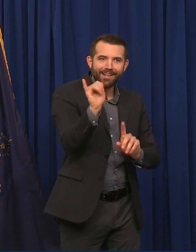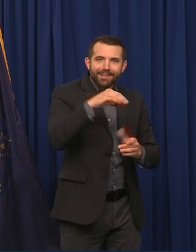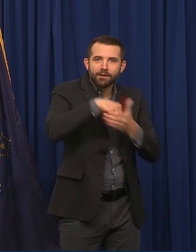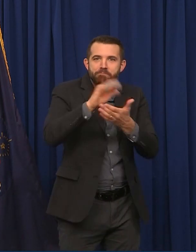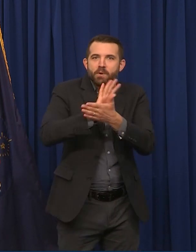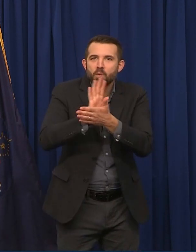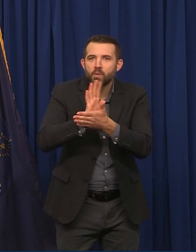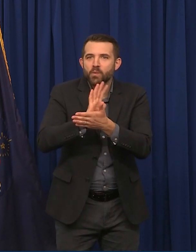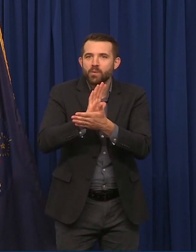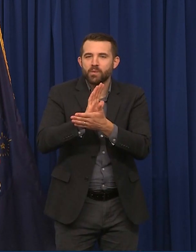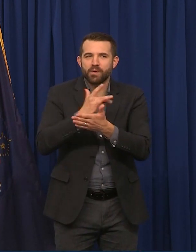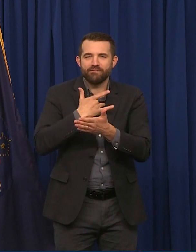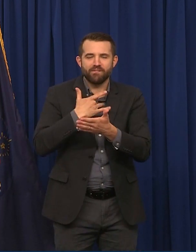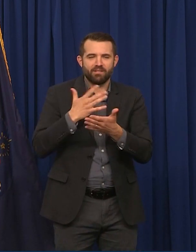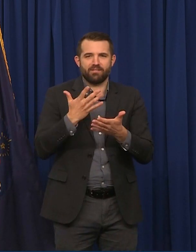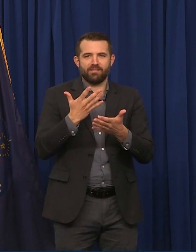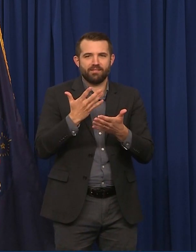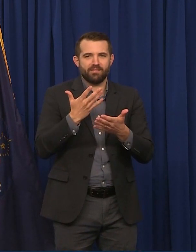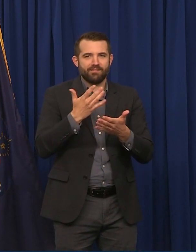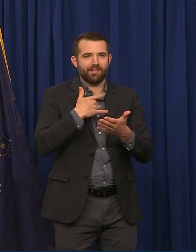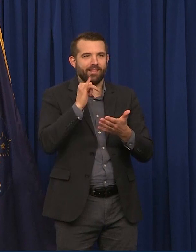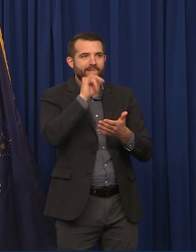literary friend up in Bangor.